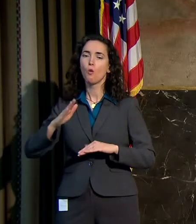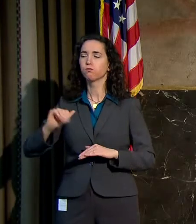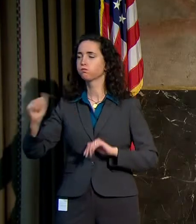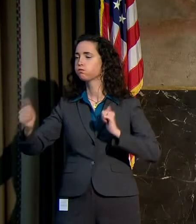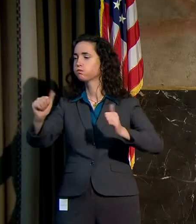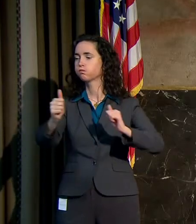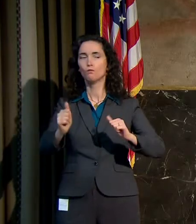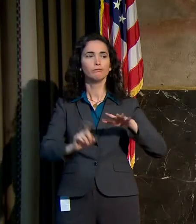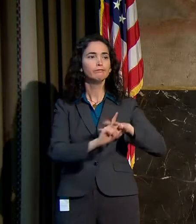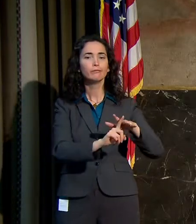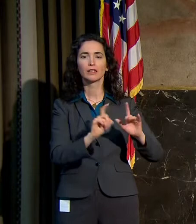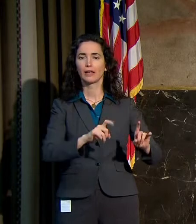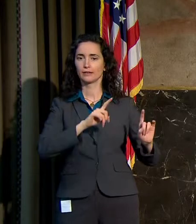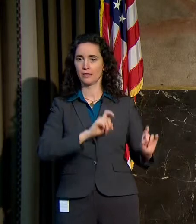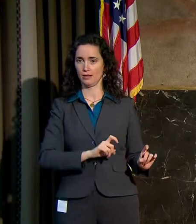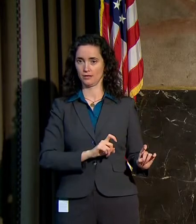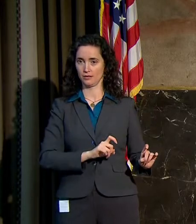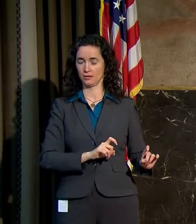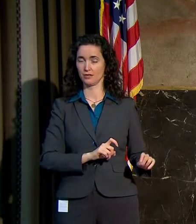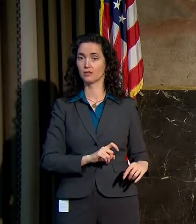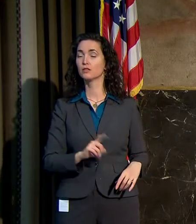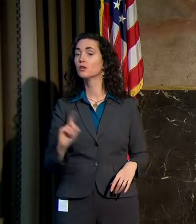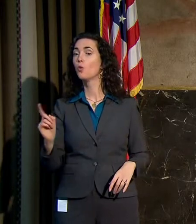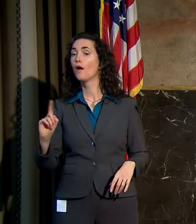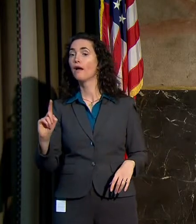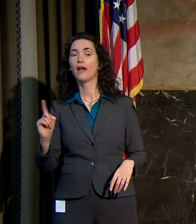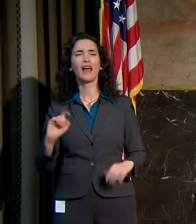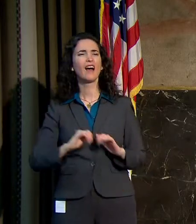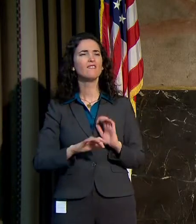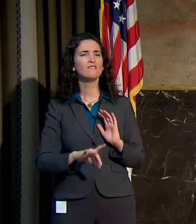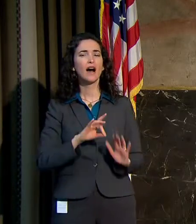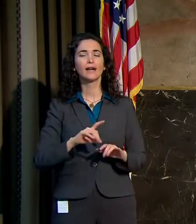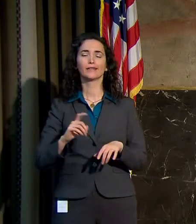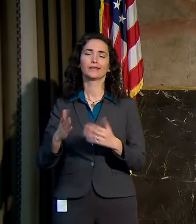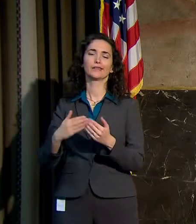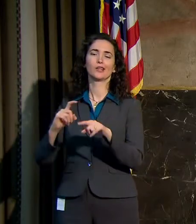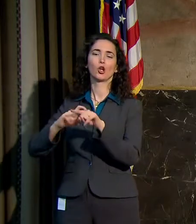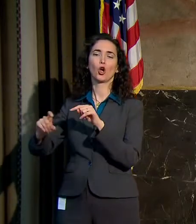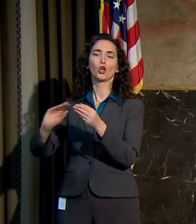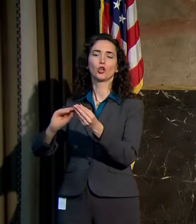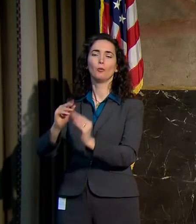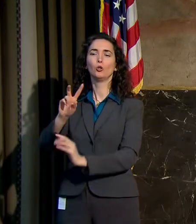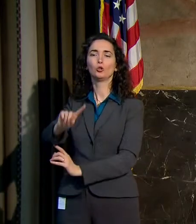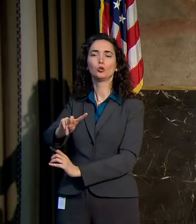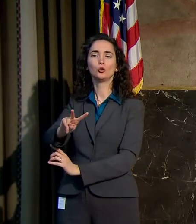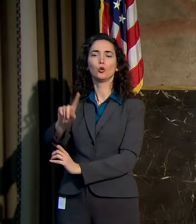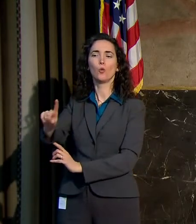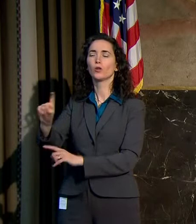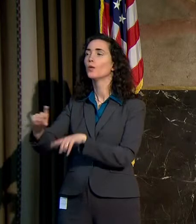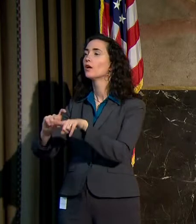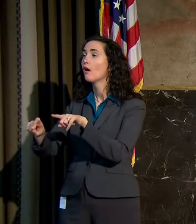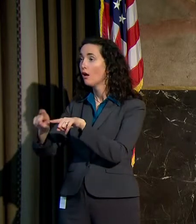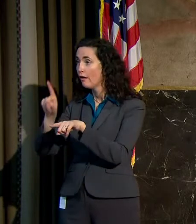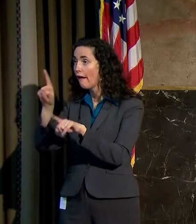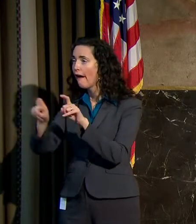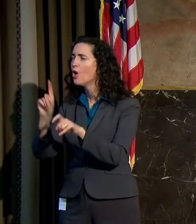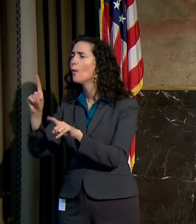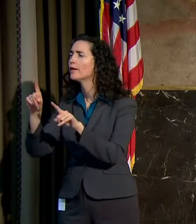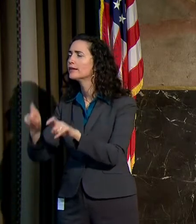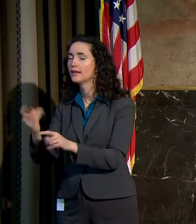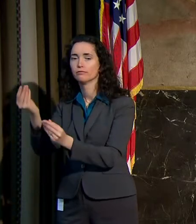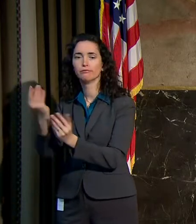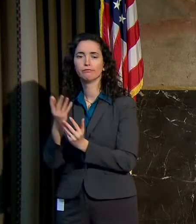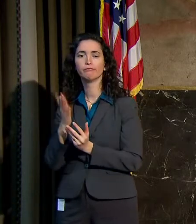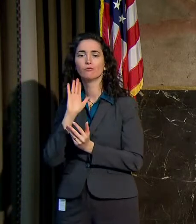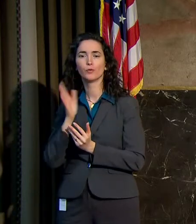And if you want one of those locations, the easiest thing to do is call 211. and you'll be able to find out the